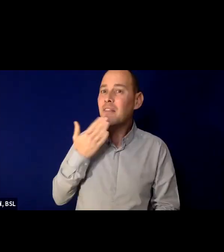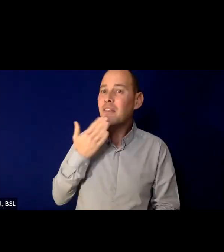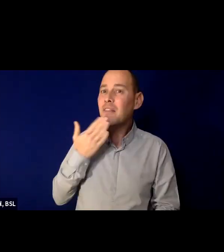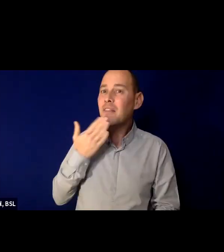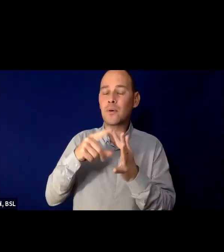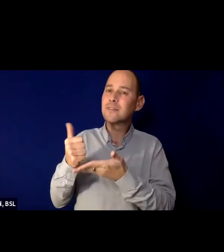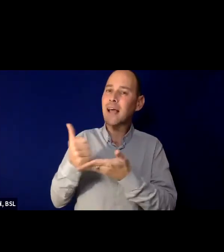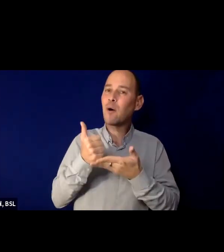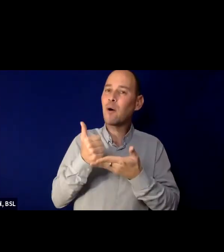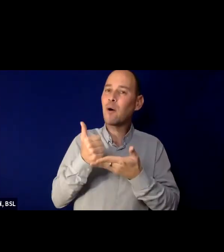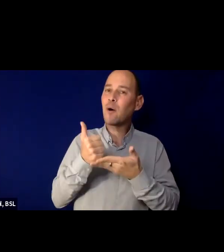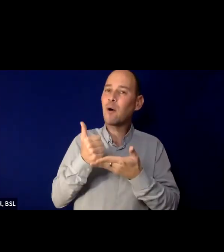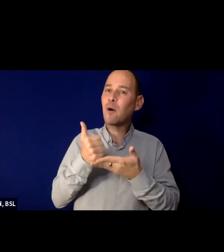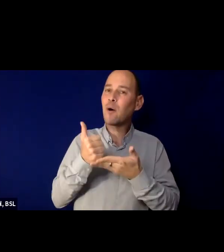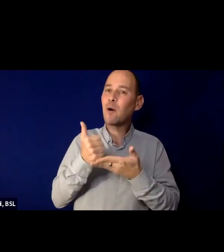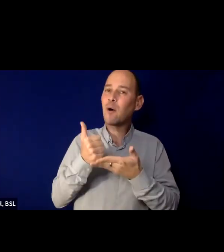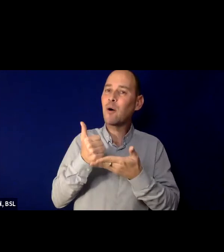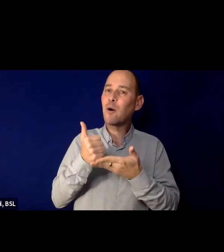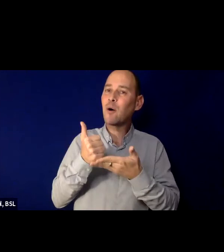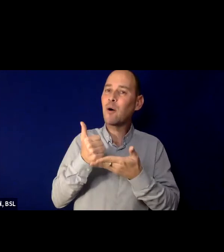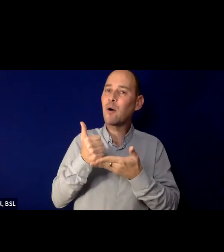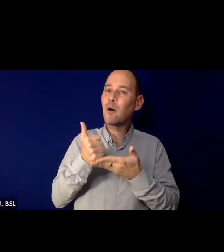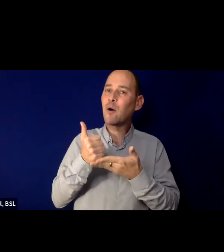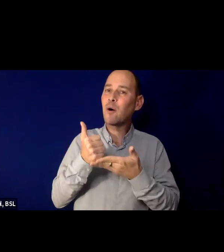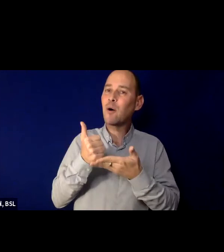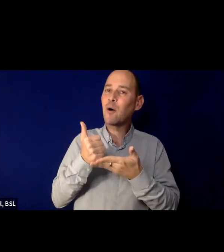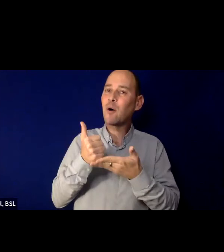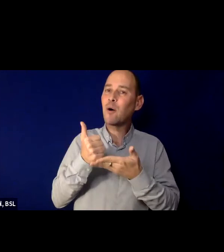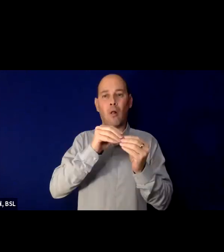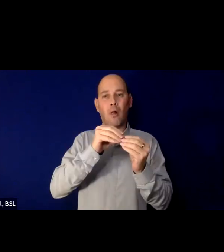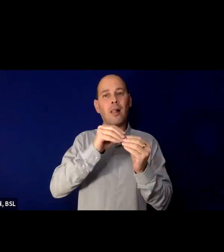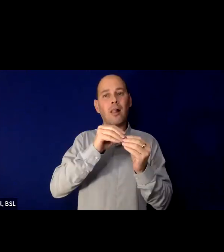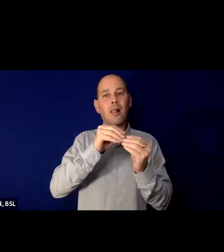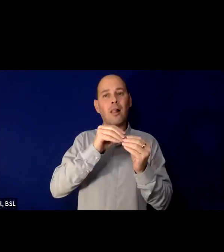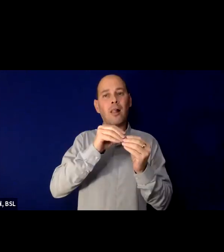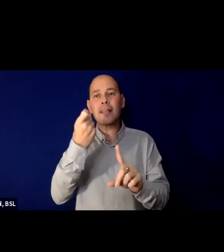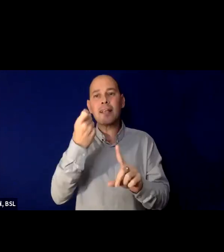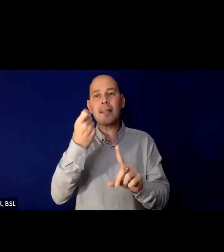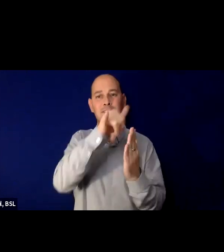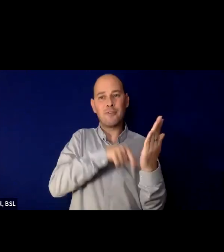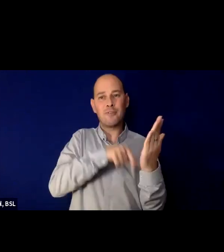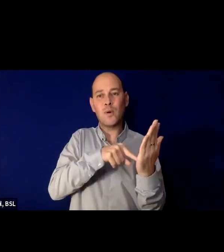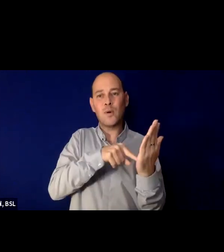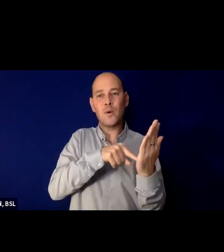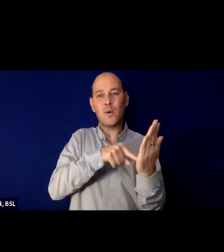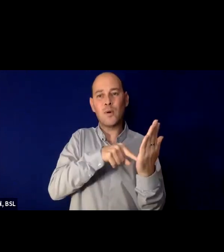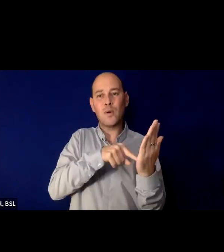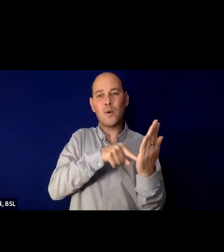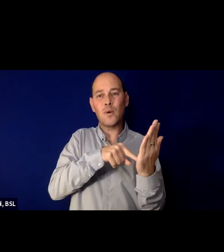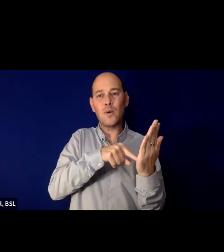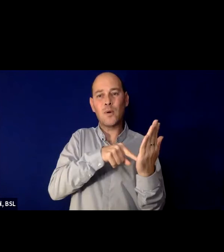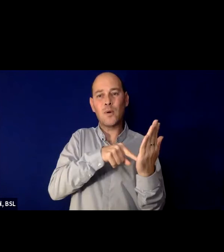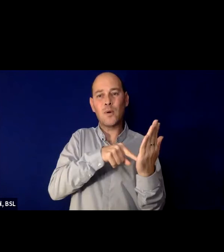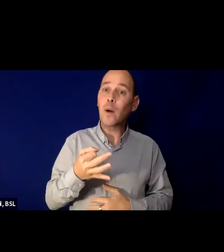that slightly bigger picture as well on the overall findings of the report. We've had a question come in around what